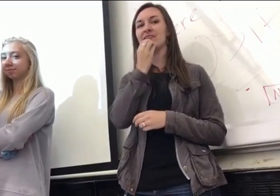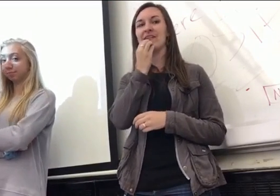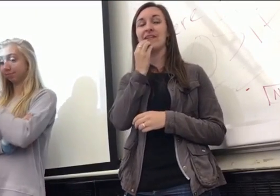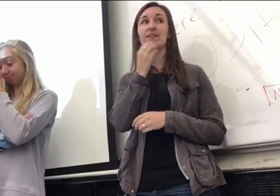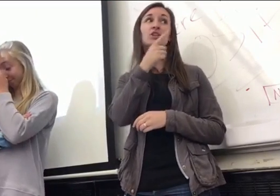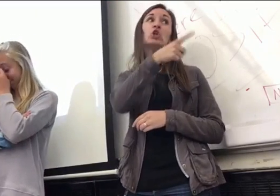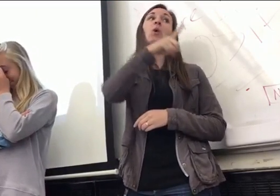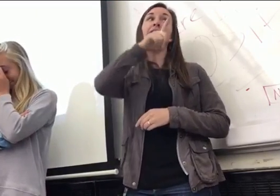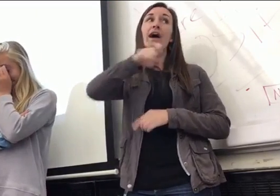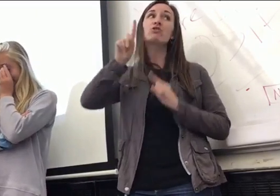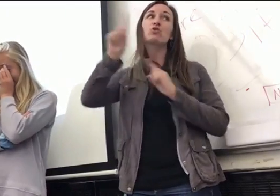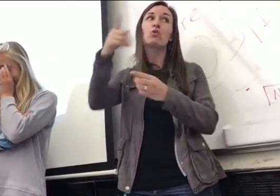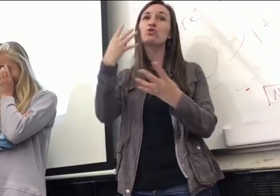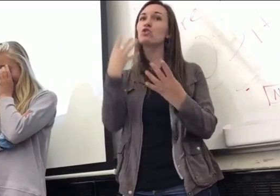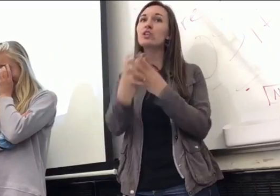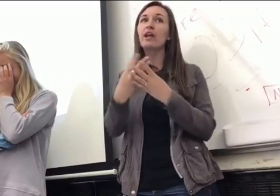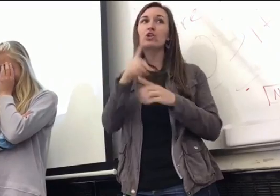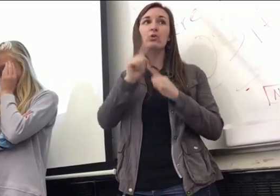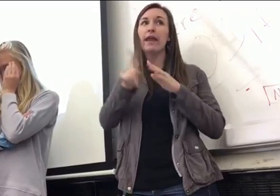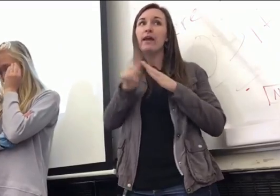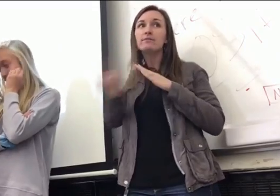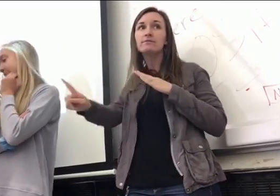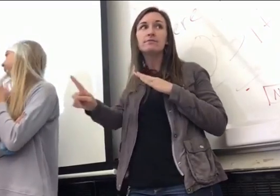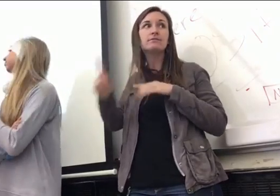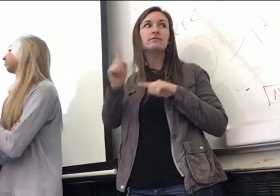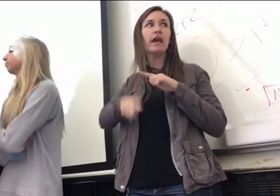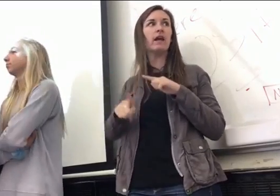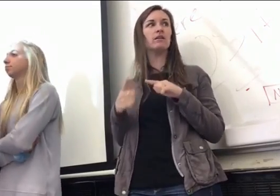Yeah, you gotta go to jail.